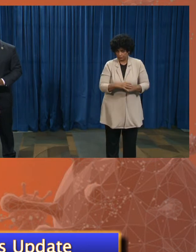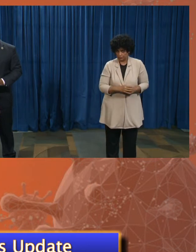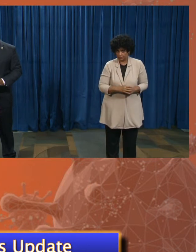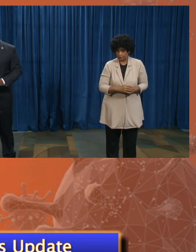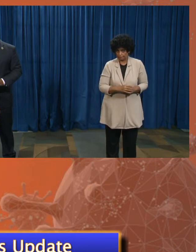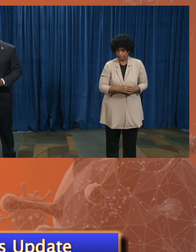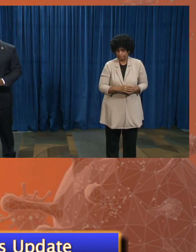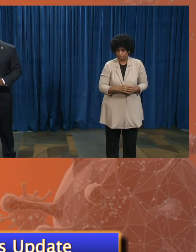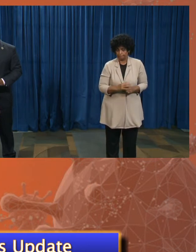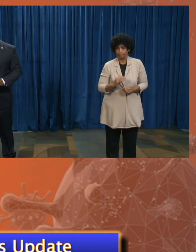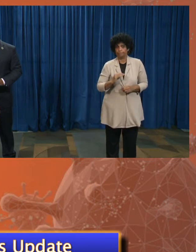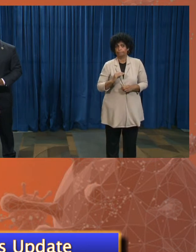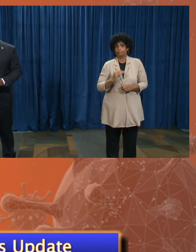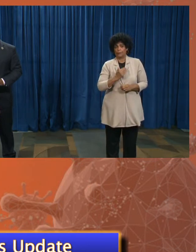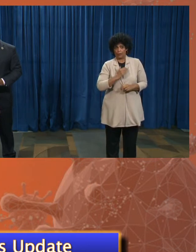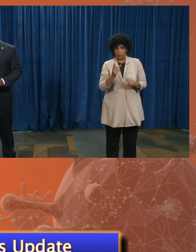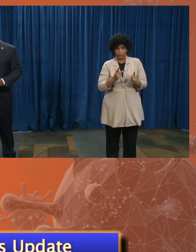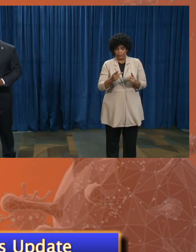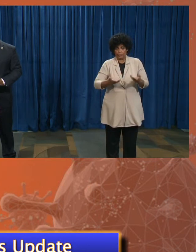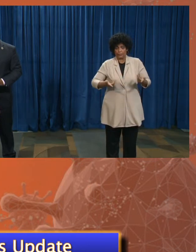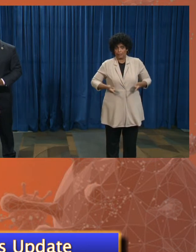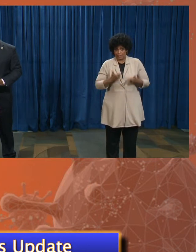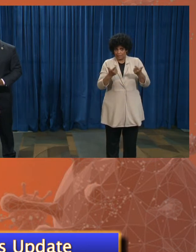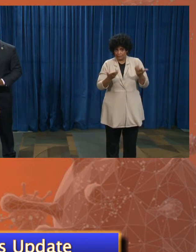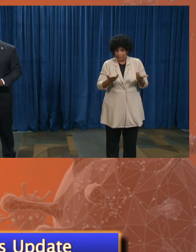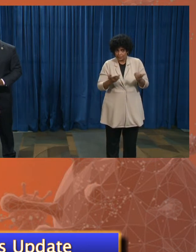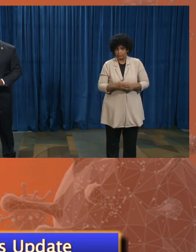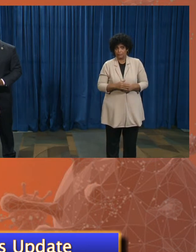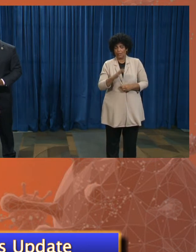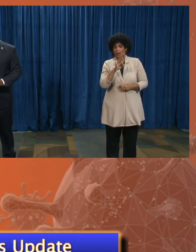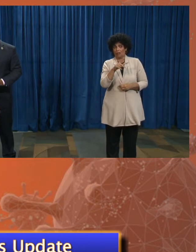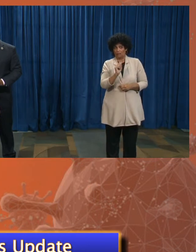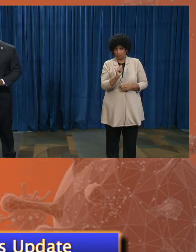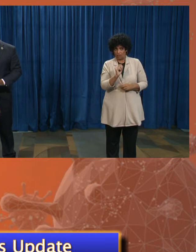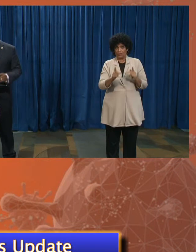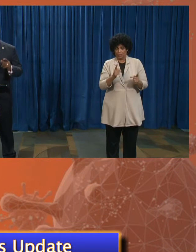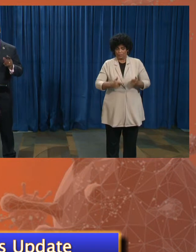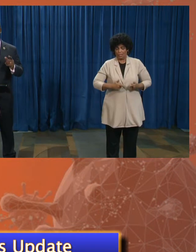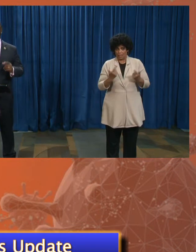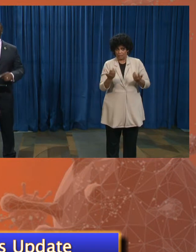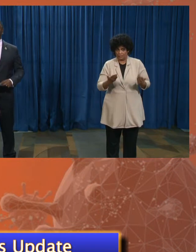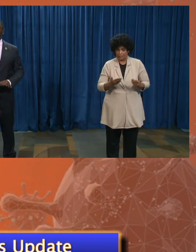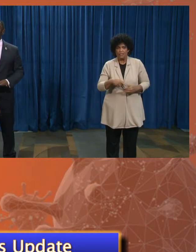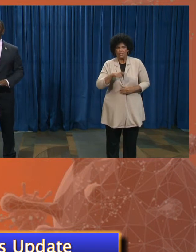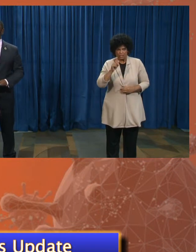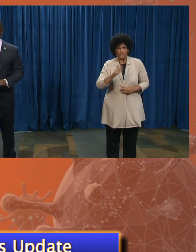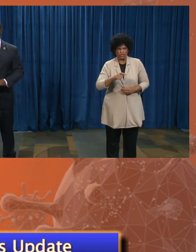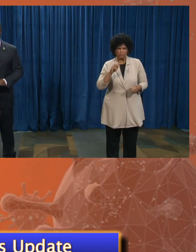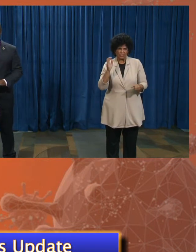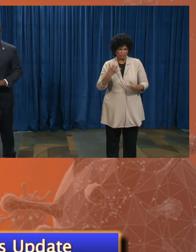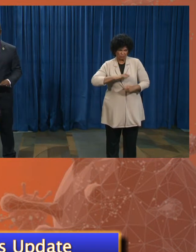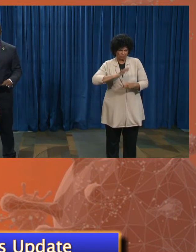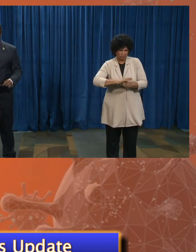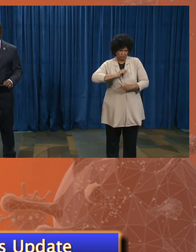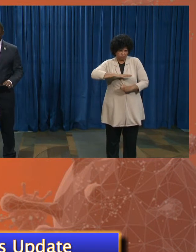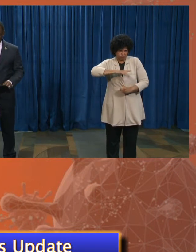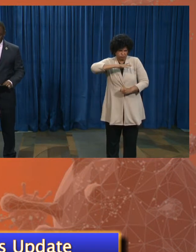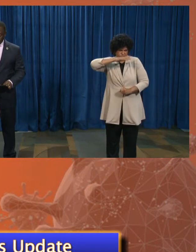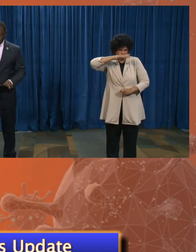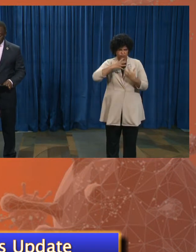Our residents, Florida residents, ought to be outraged and ask, where are you now?